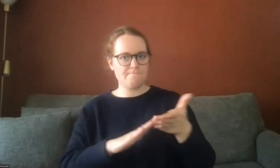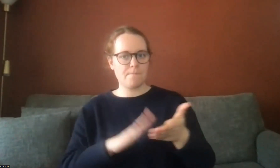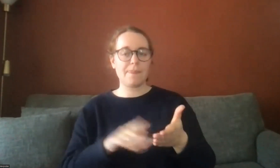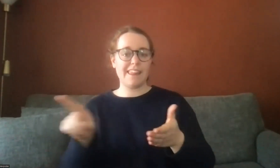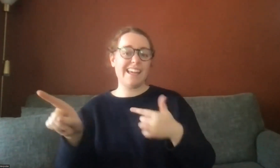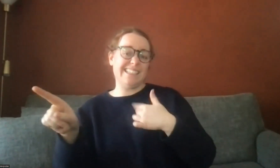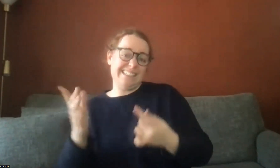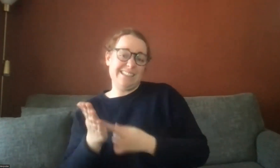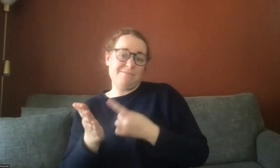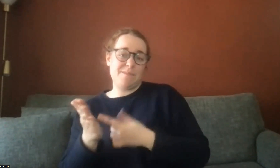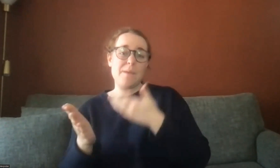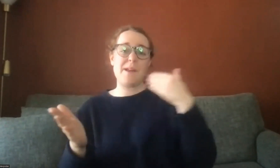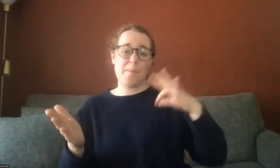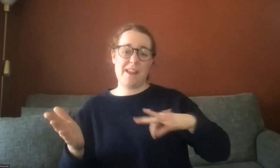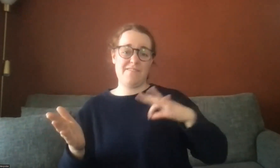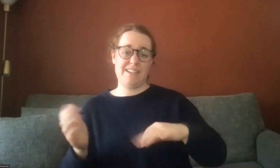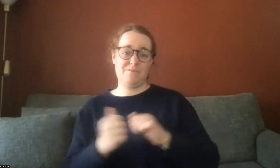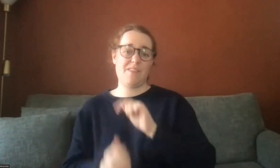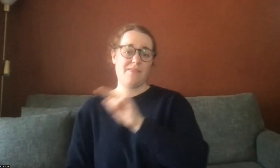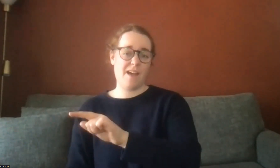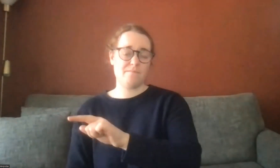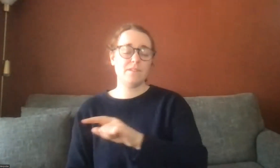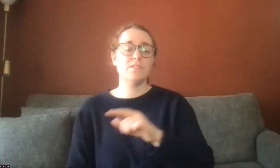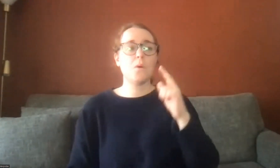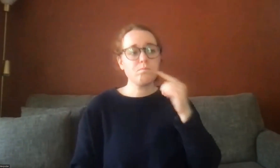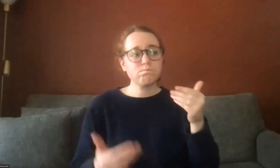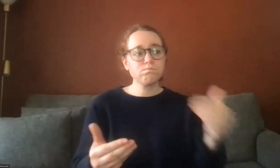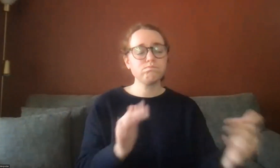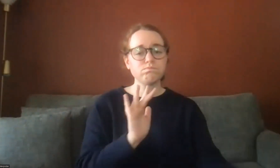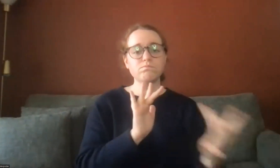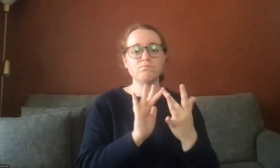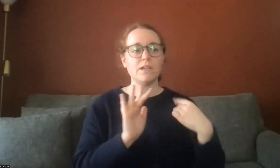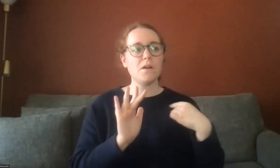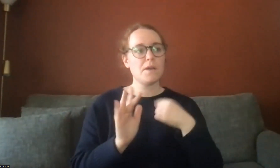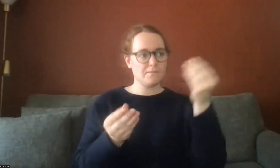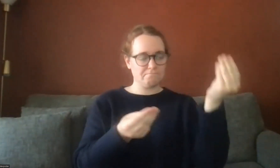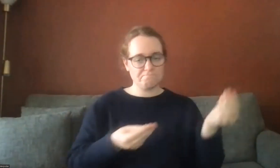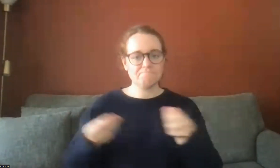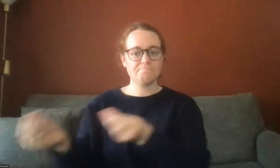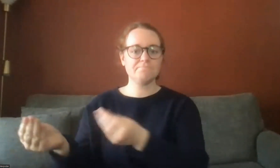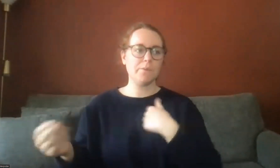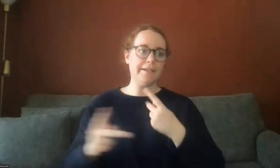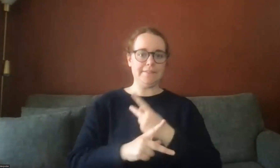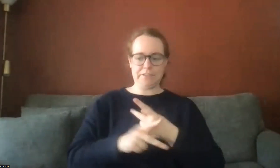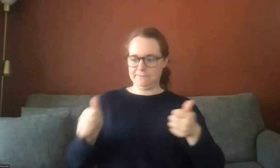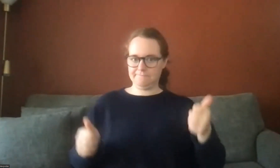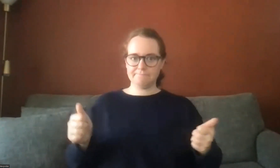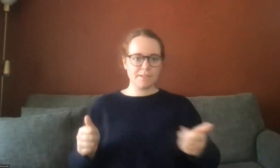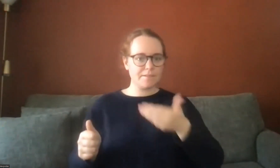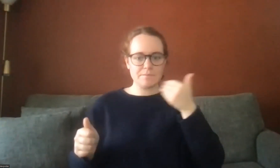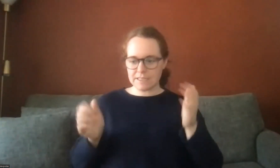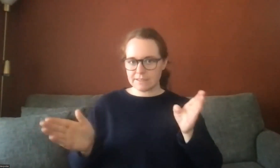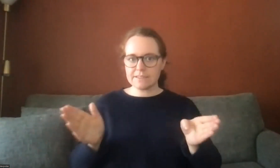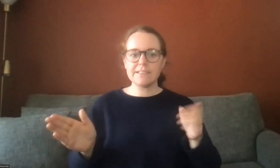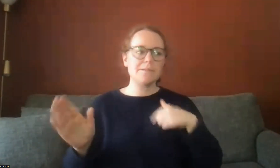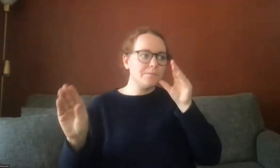better benefits through that program. So just feel free to connect with us and then we'll figure out which is the best program or provide